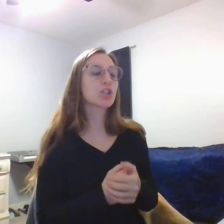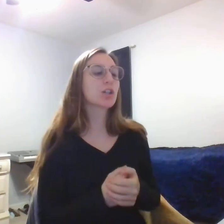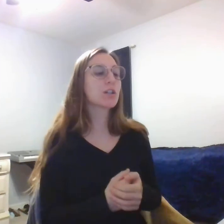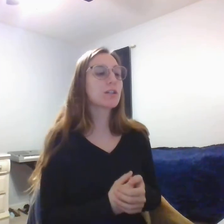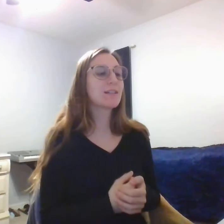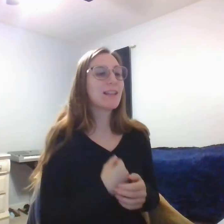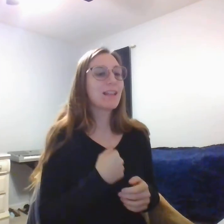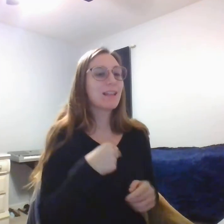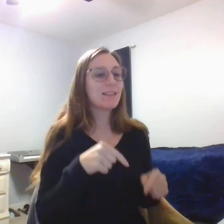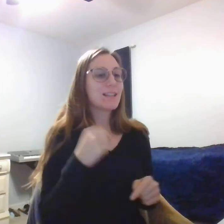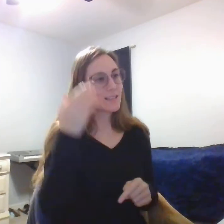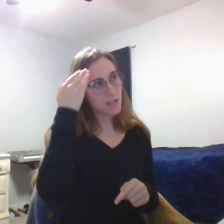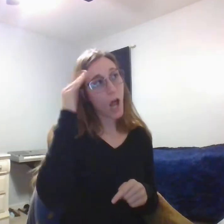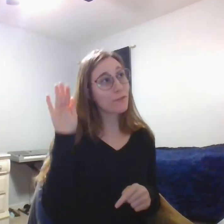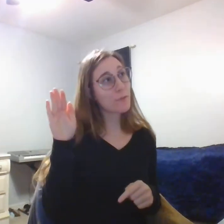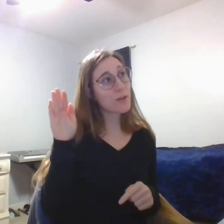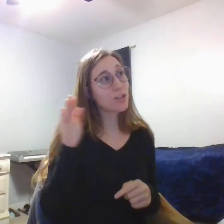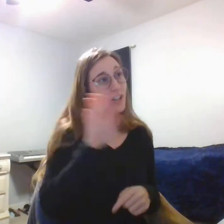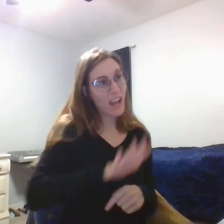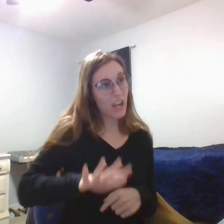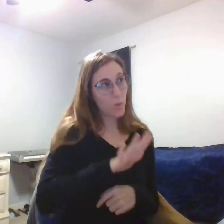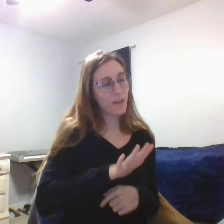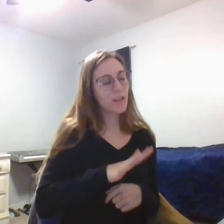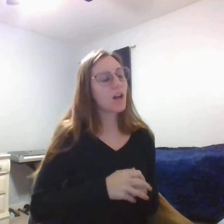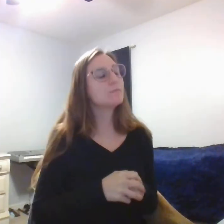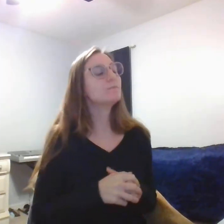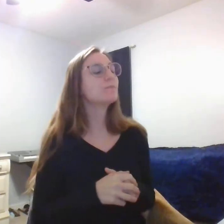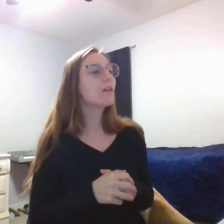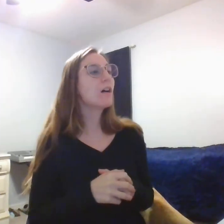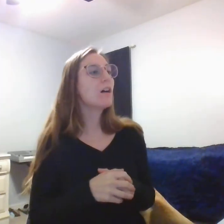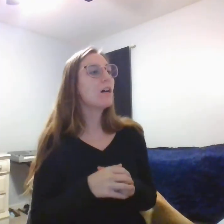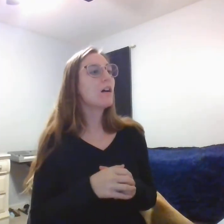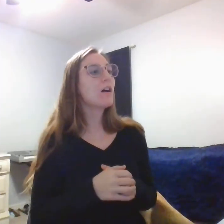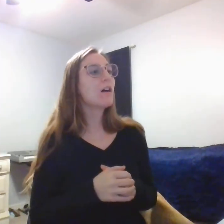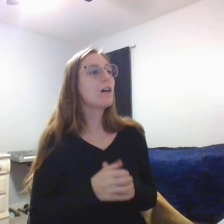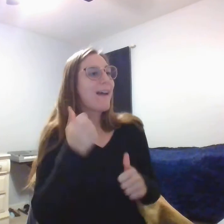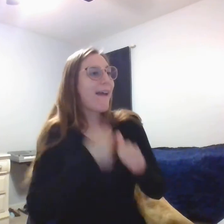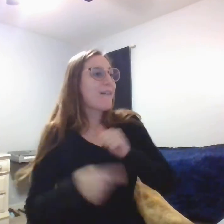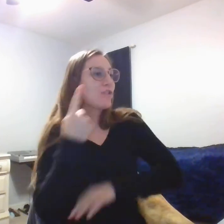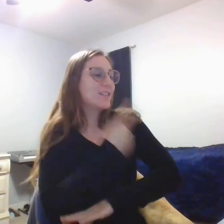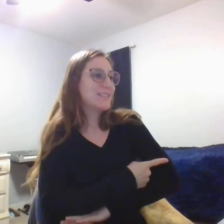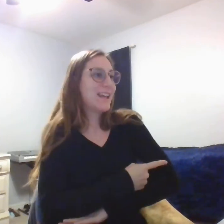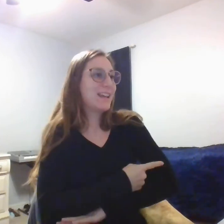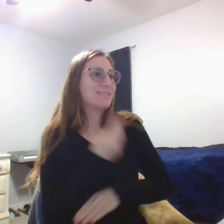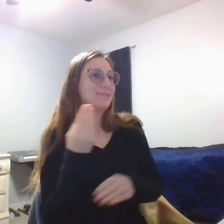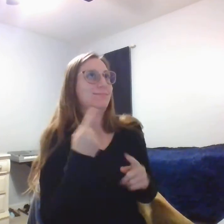I feel like every moment is like a new how I'm doing, rather than it's not my normal day by day.